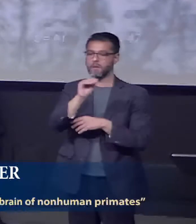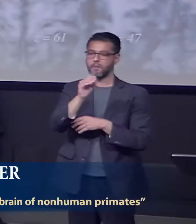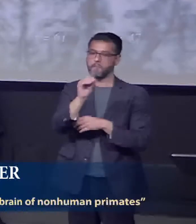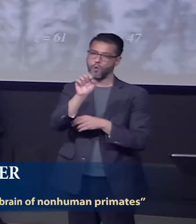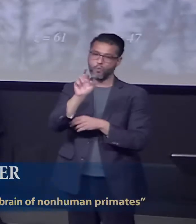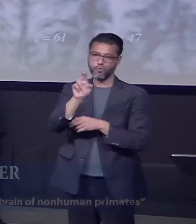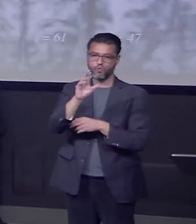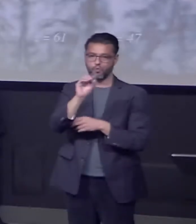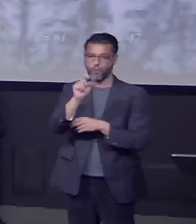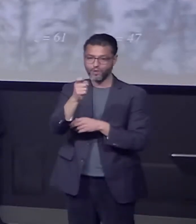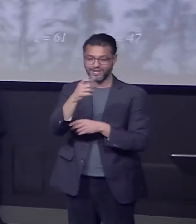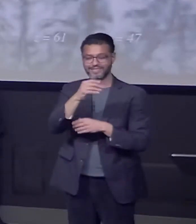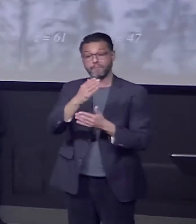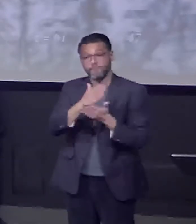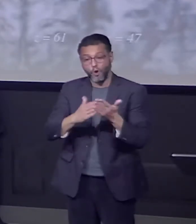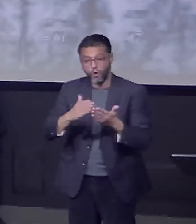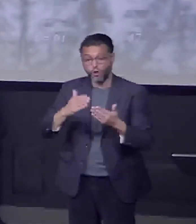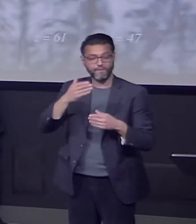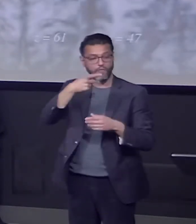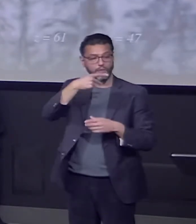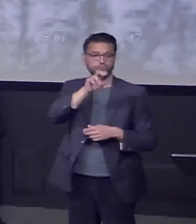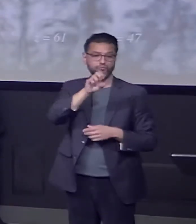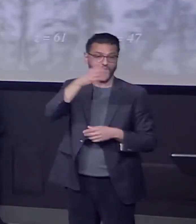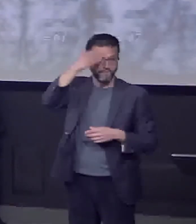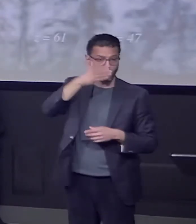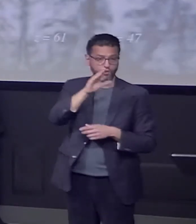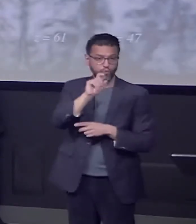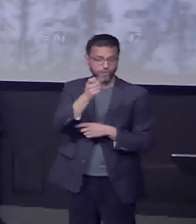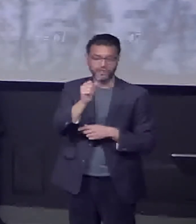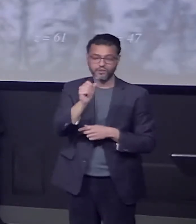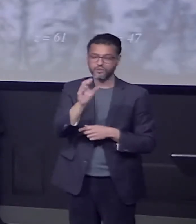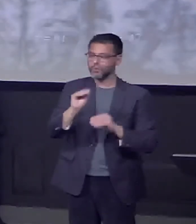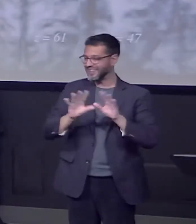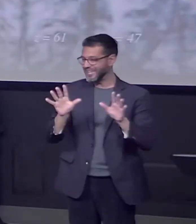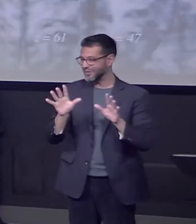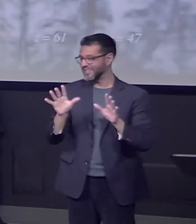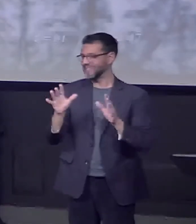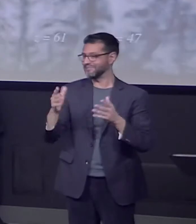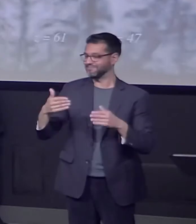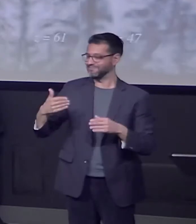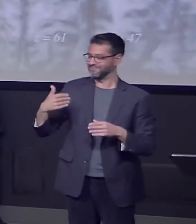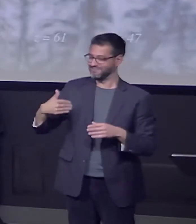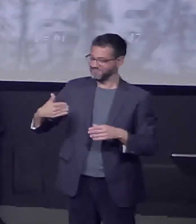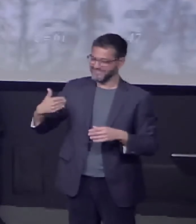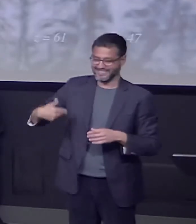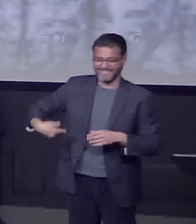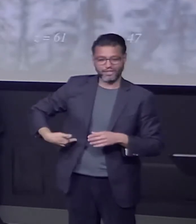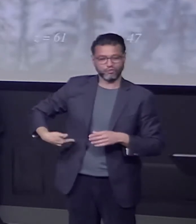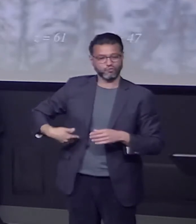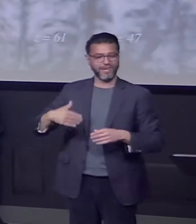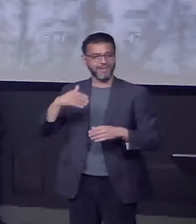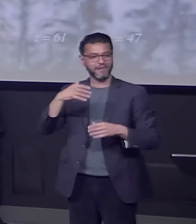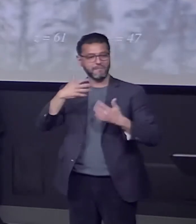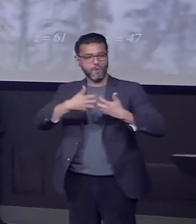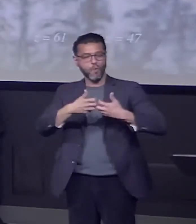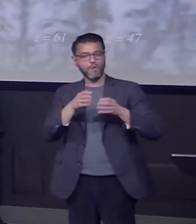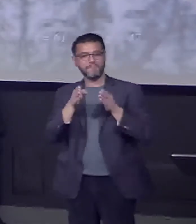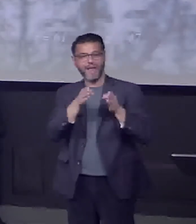cortex. So clearly up in a sensory motor pathway, and we think it's not only important